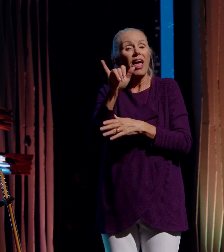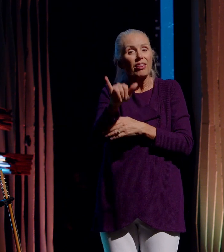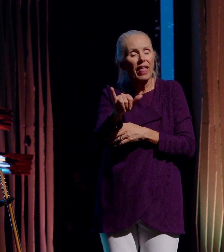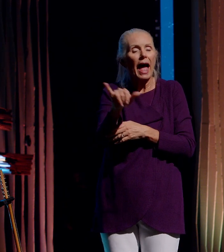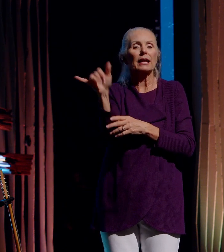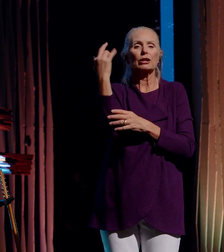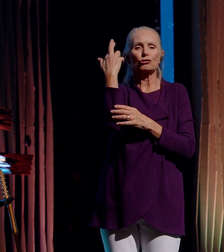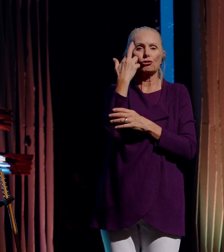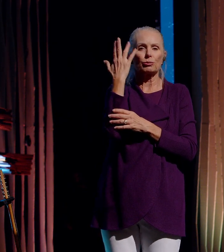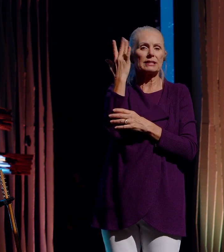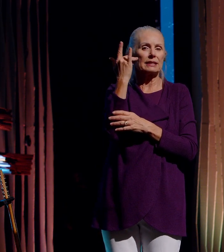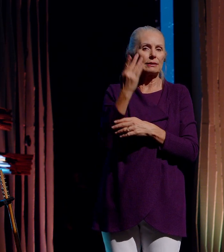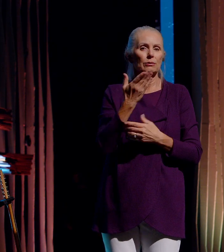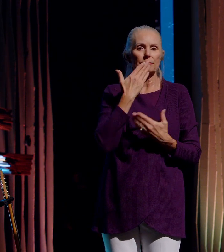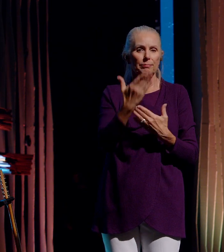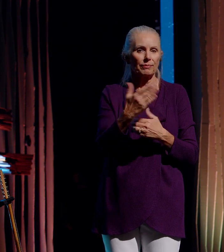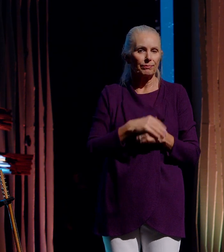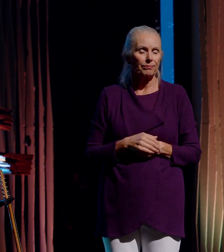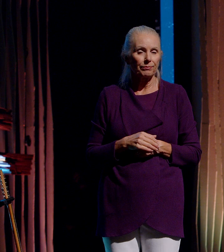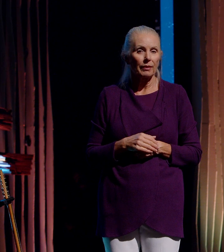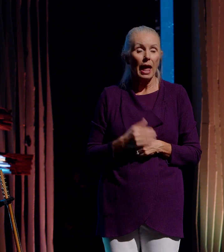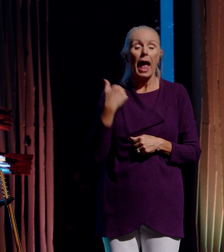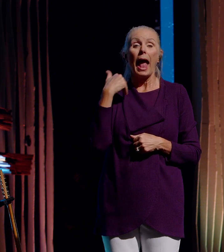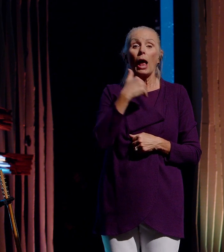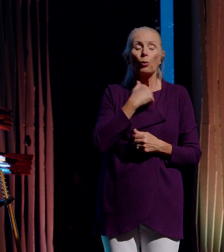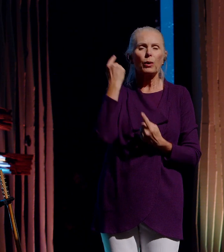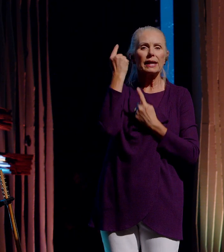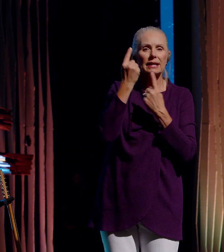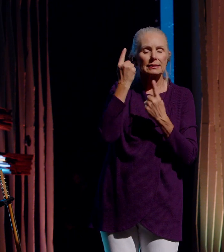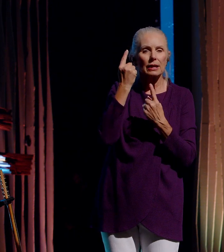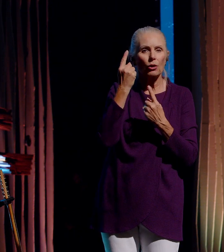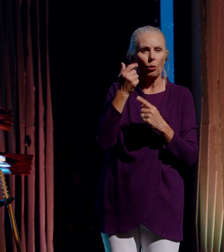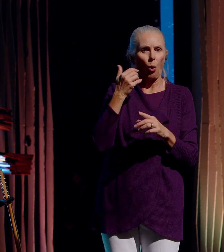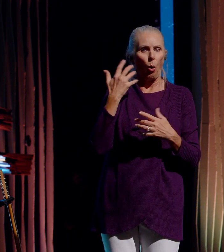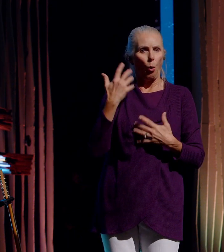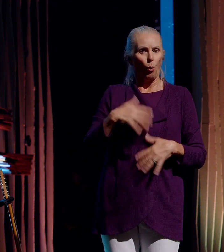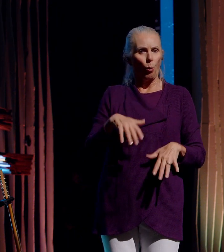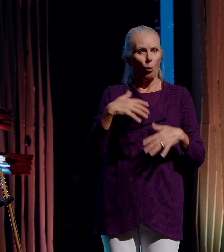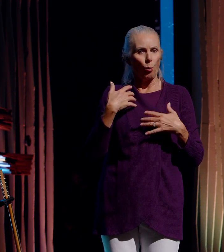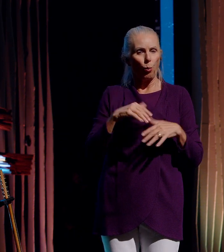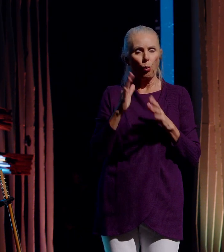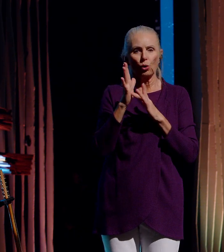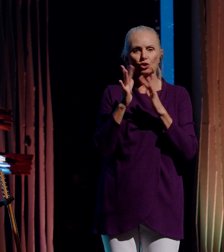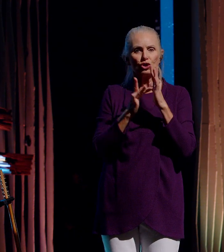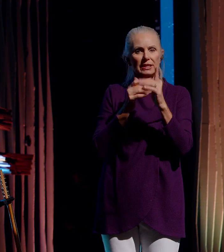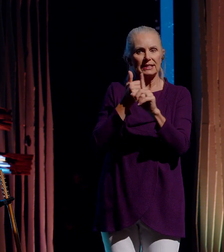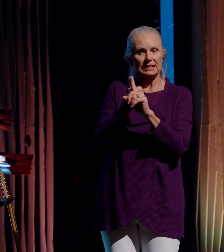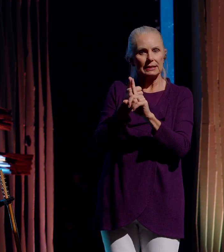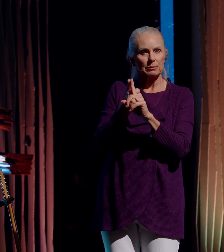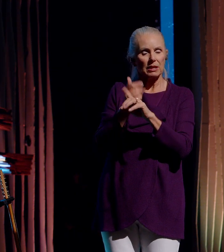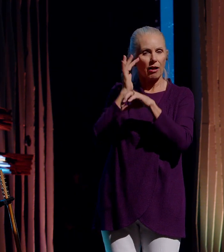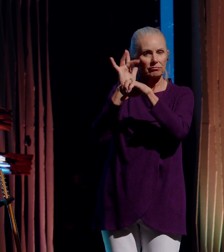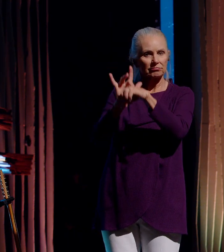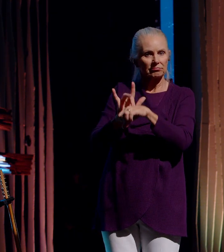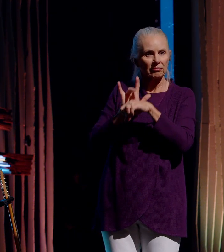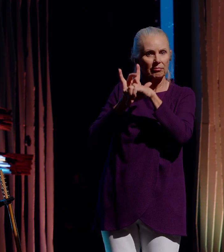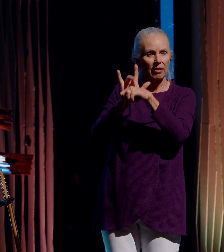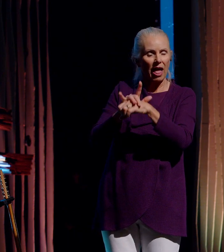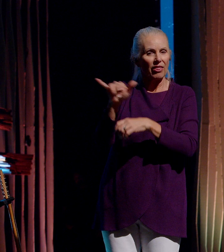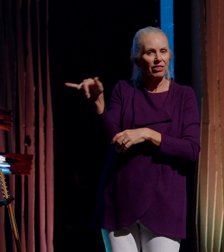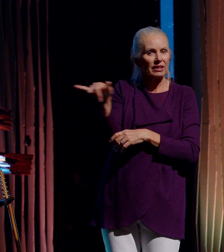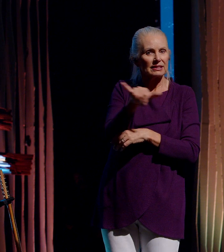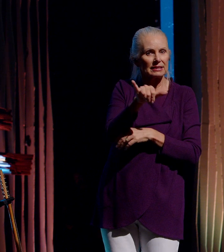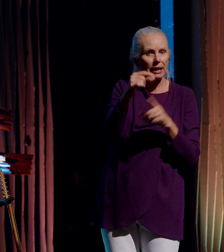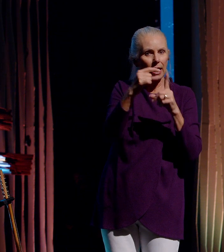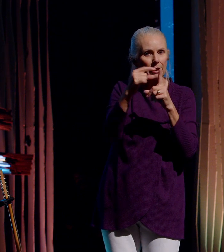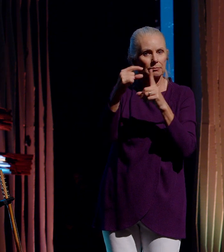thankful. And when we consider that Jesus himself would have sung and meditated on this psalm, knowing that he's going to the